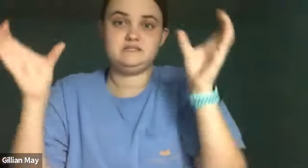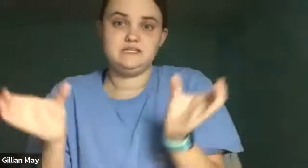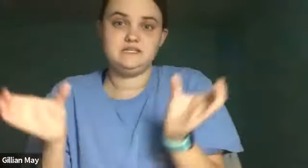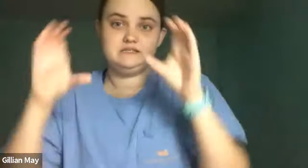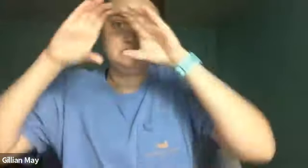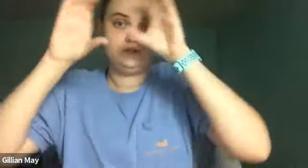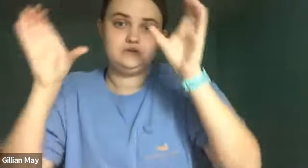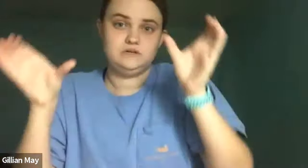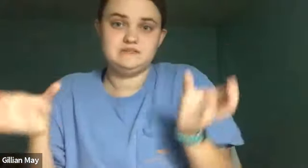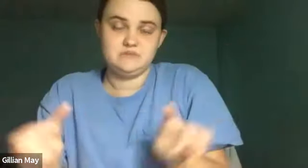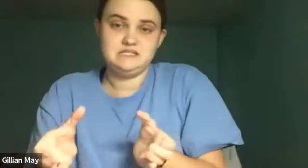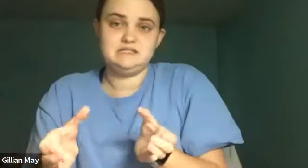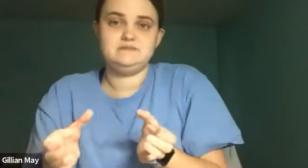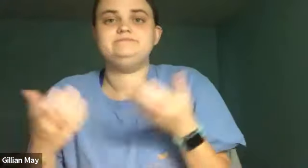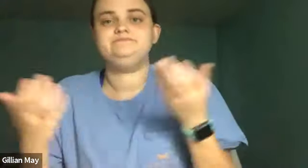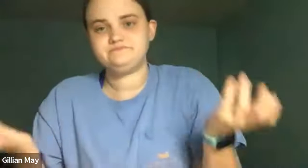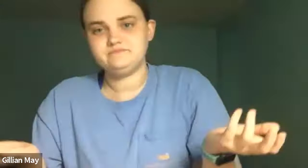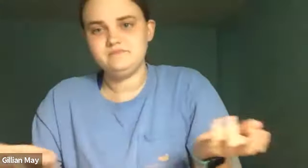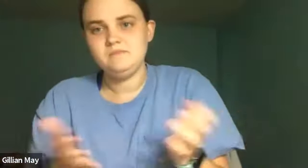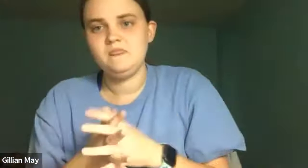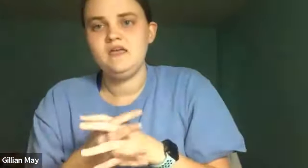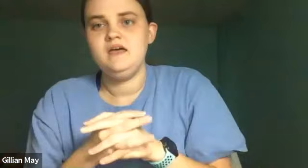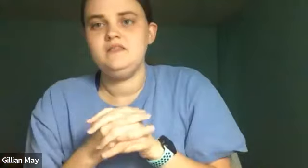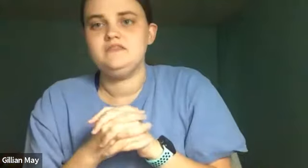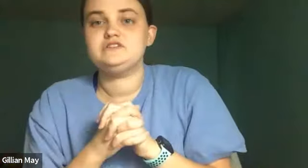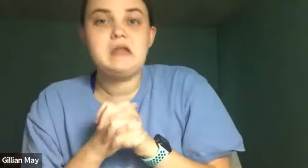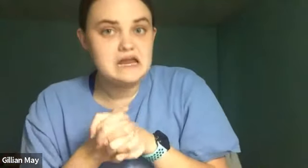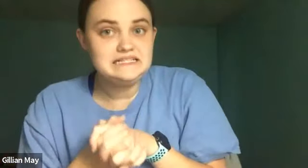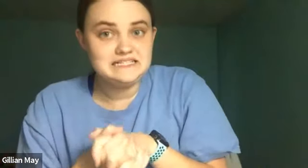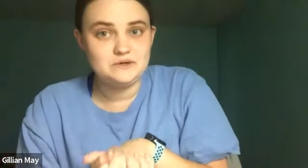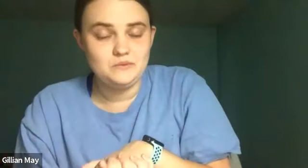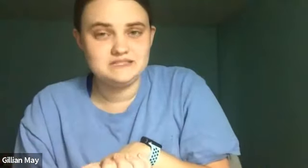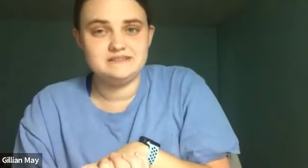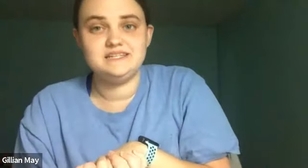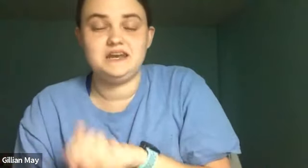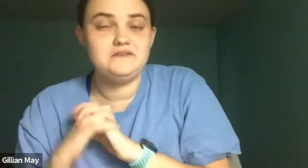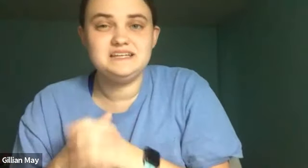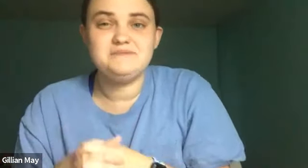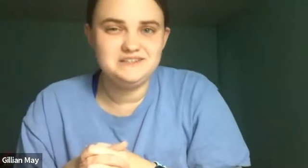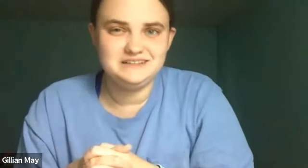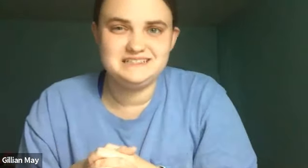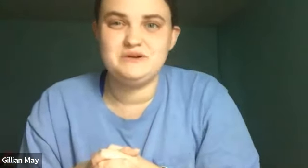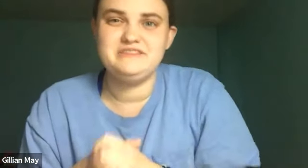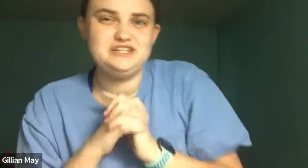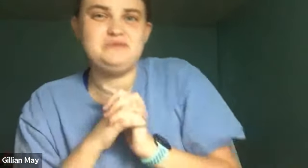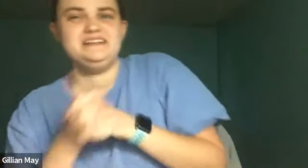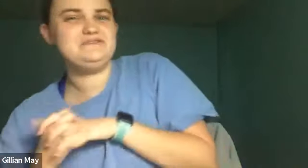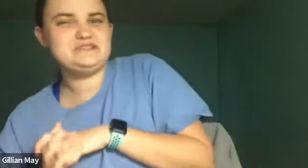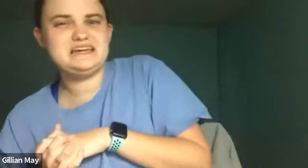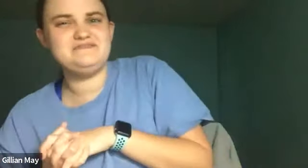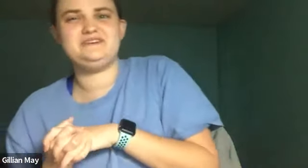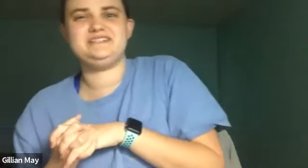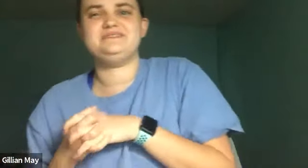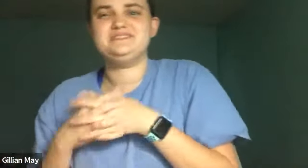Christmas, Christmas. There's a lot of different ones I've seen. Every time I talk to someone, they show me a different sign for Christmas.